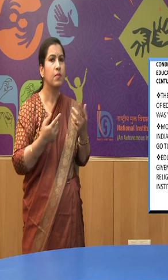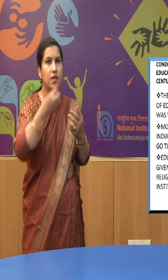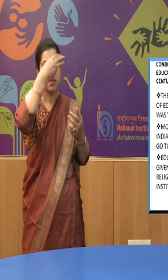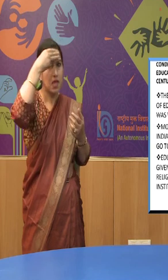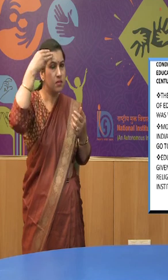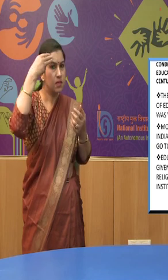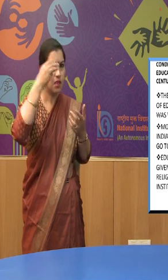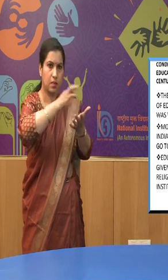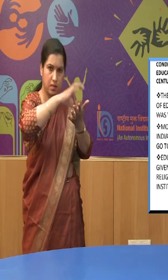Arabic,